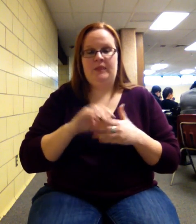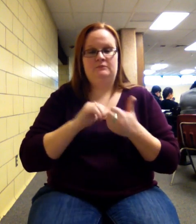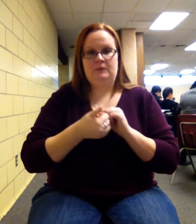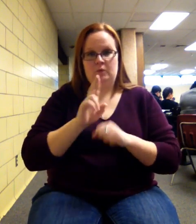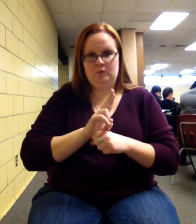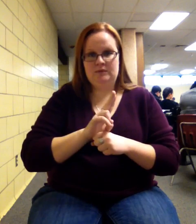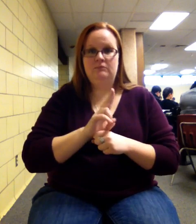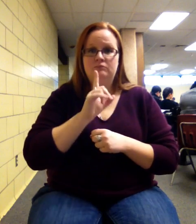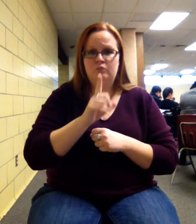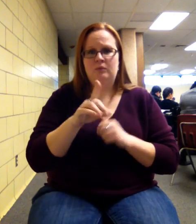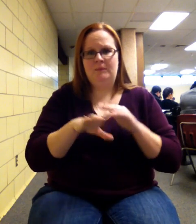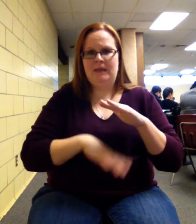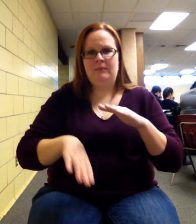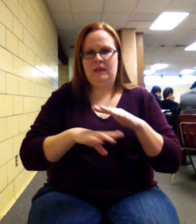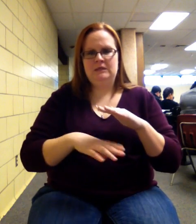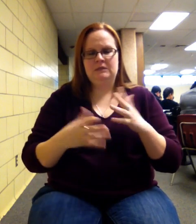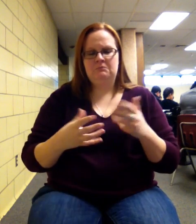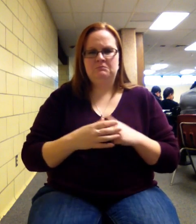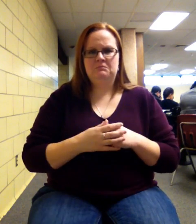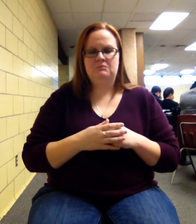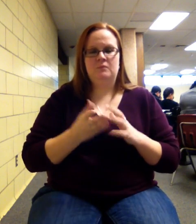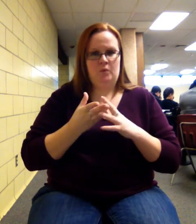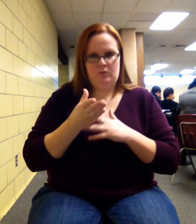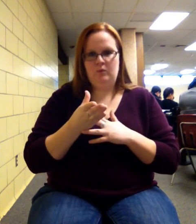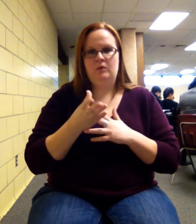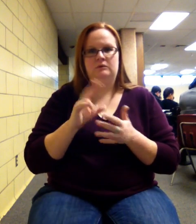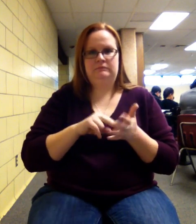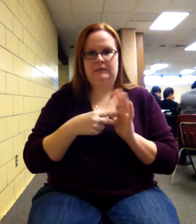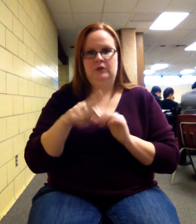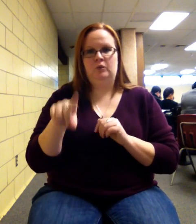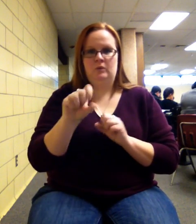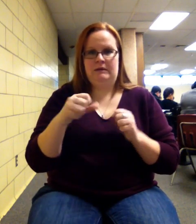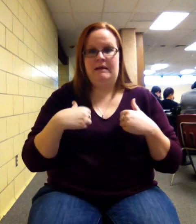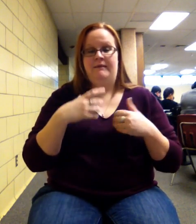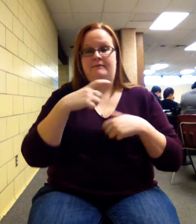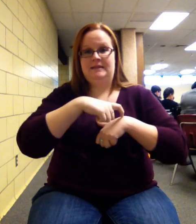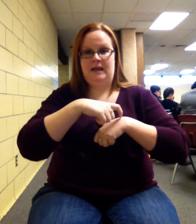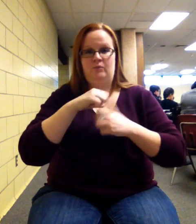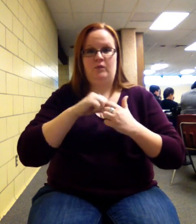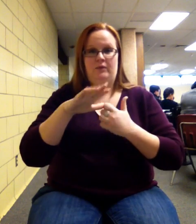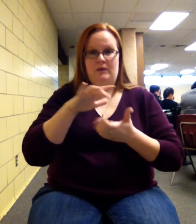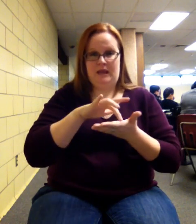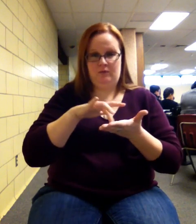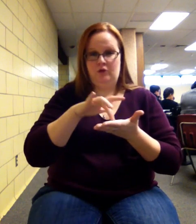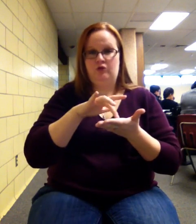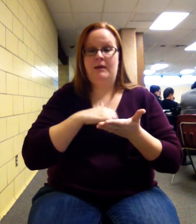it'll be pretty basic, and we'll go through it just so that you guys can have some time with your calculator. I'll do the examples in the book and let you